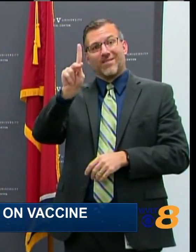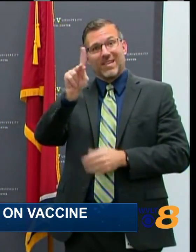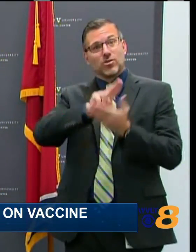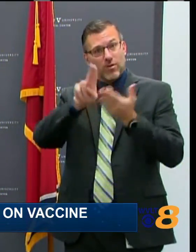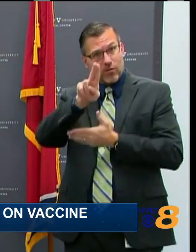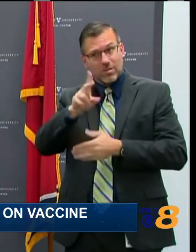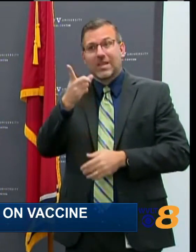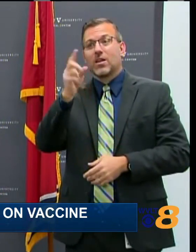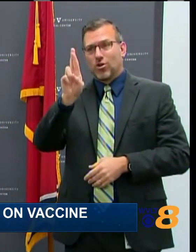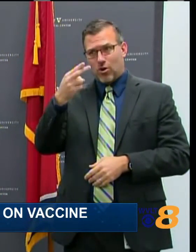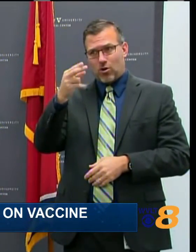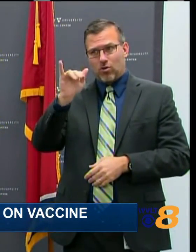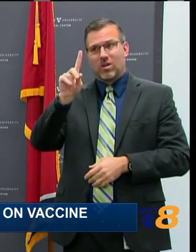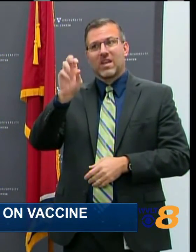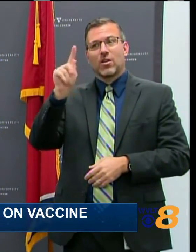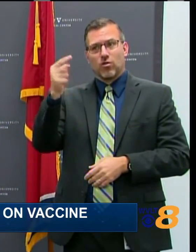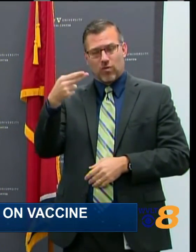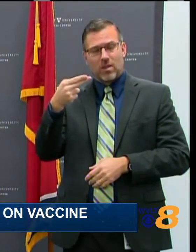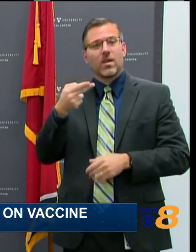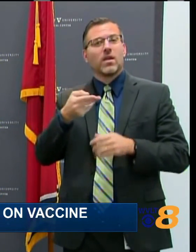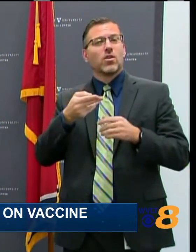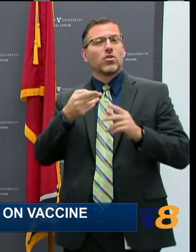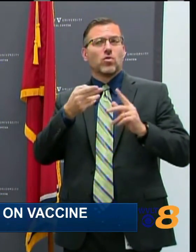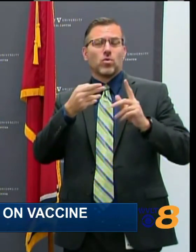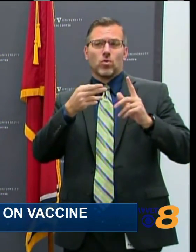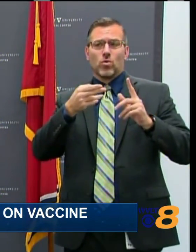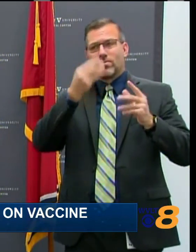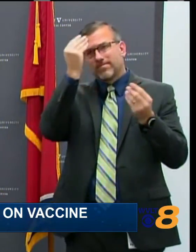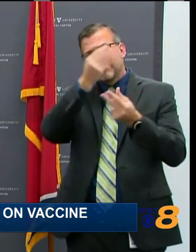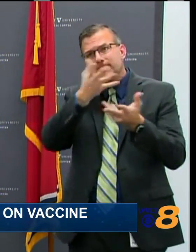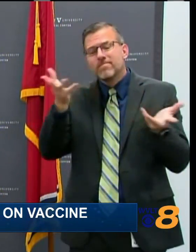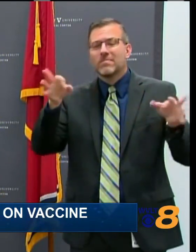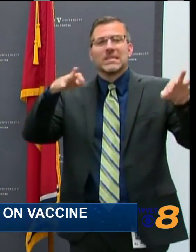to communicate how important it is